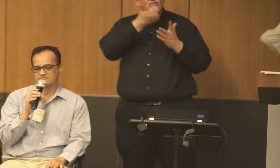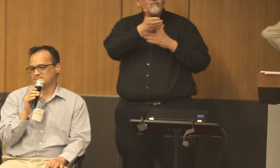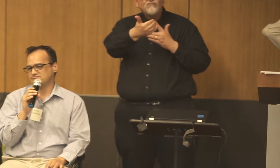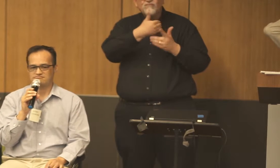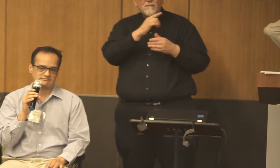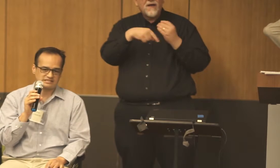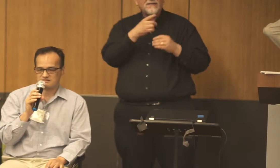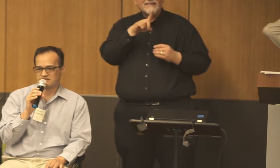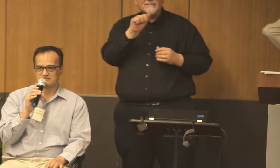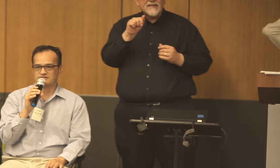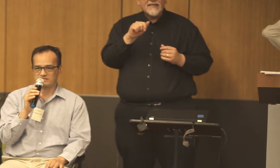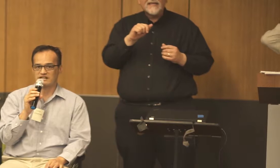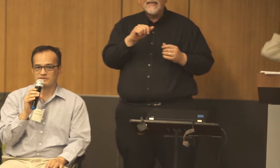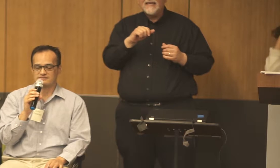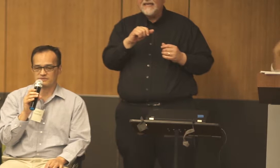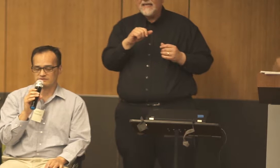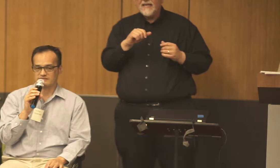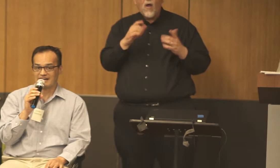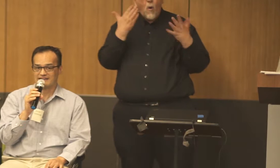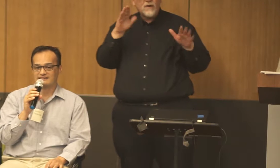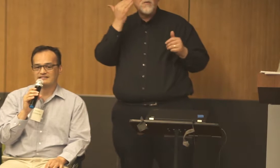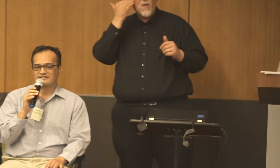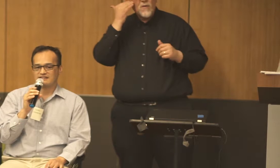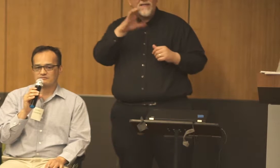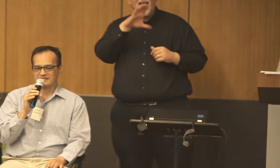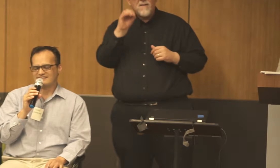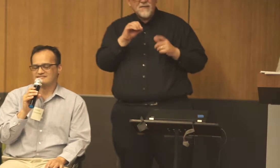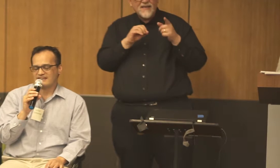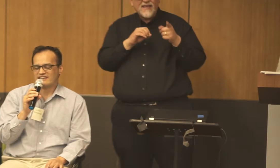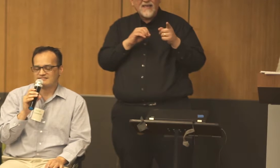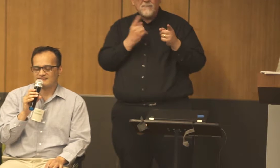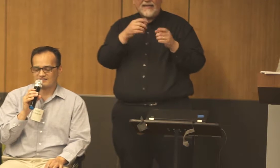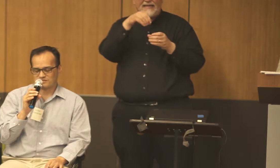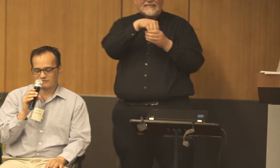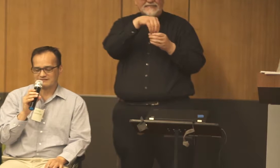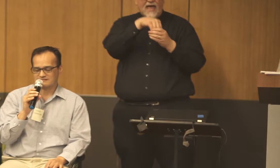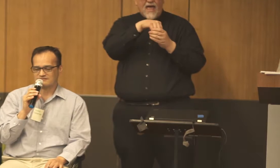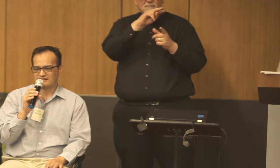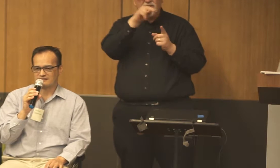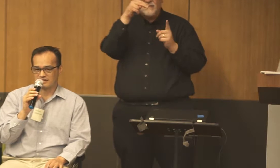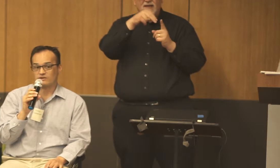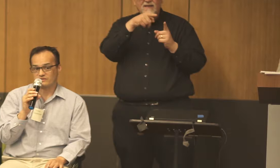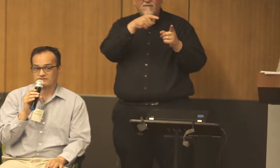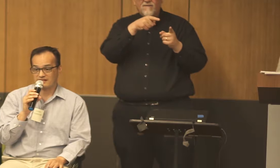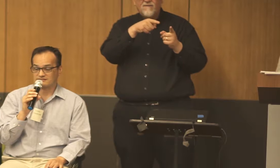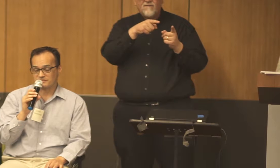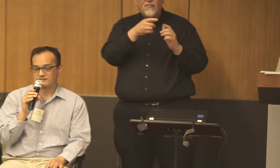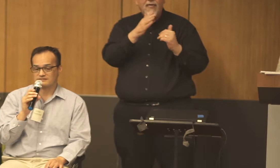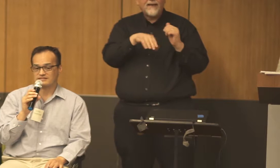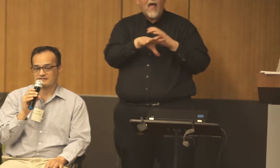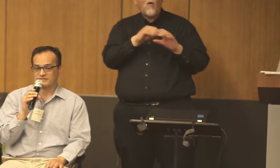of just what the company is supposed to be like. They have that inside perspective, but also